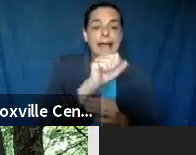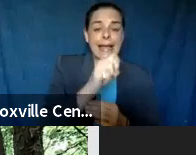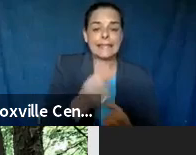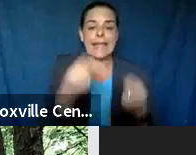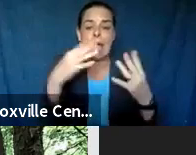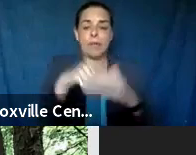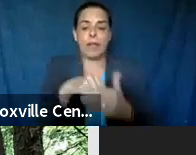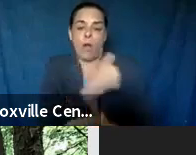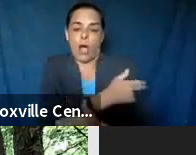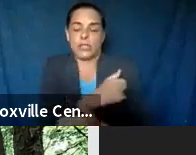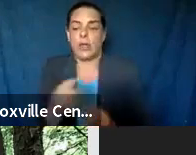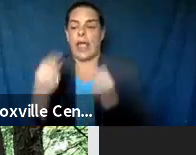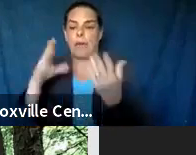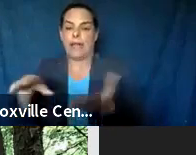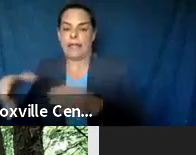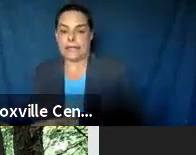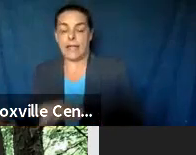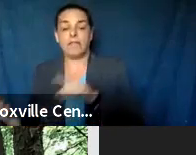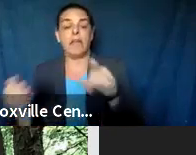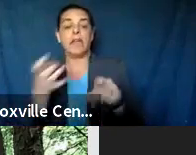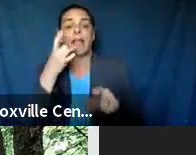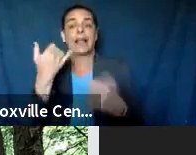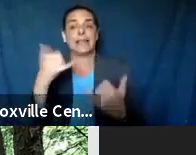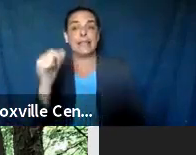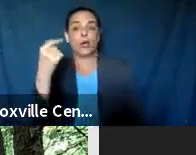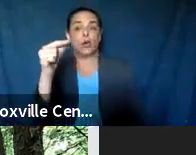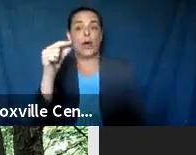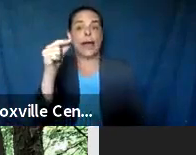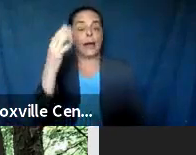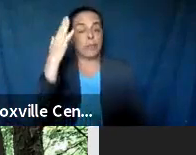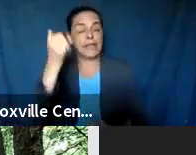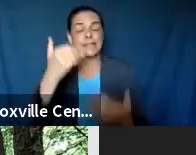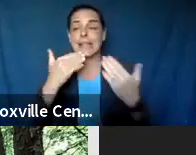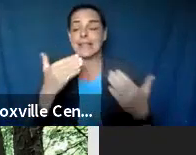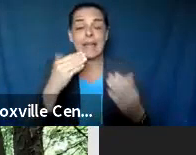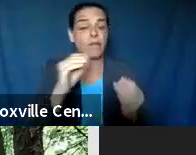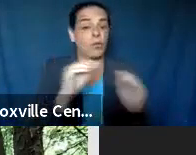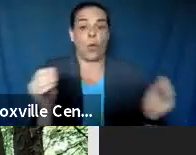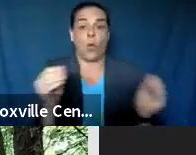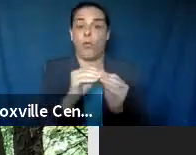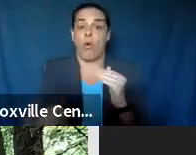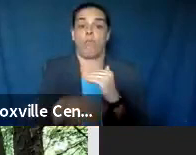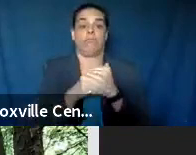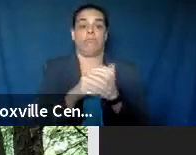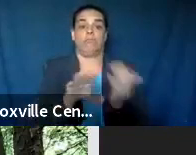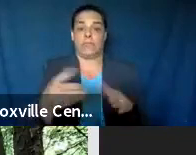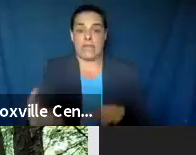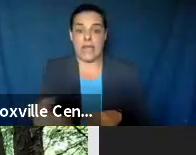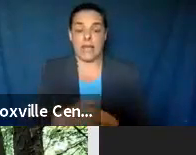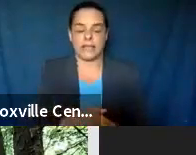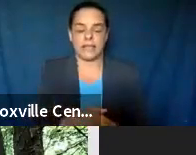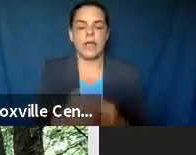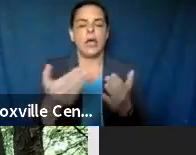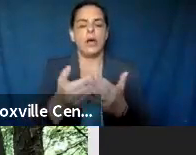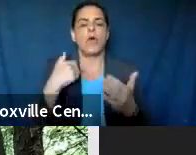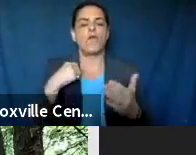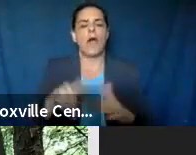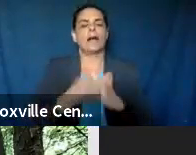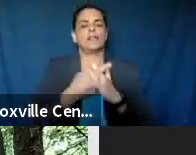This benchmark remains green because we thankfully have not had an increase in deaths. Before we open it up for